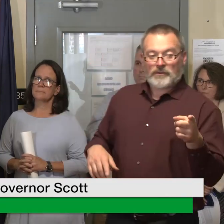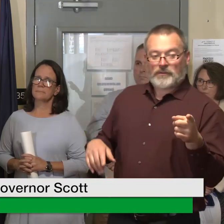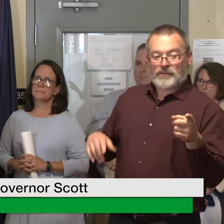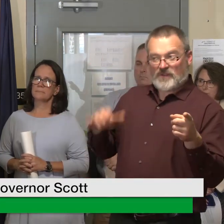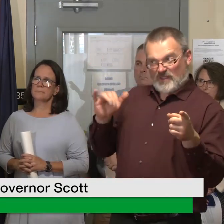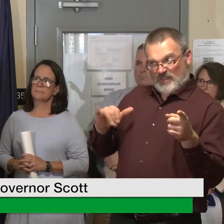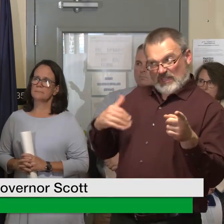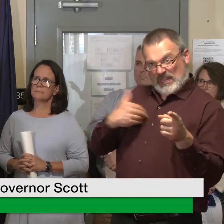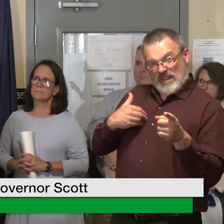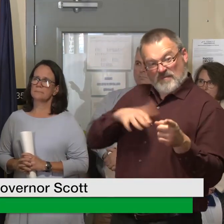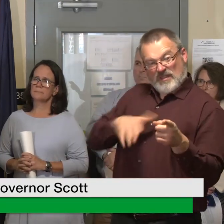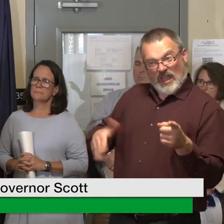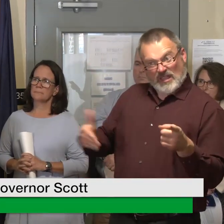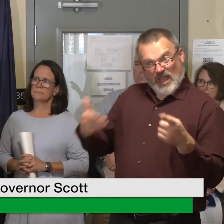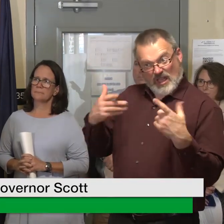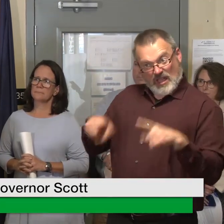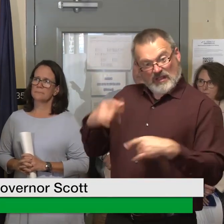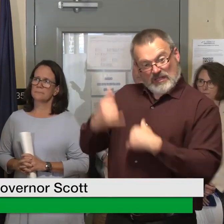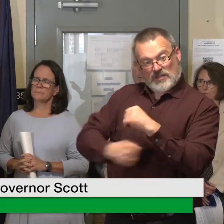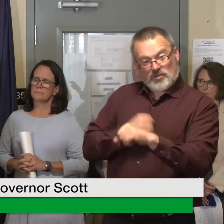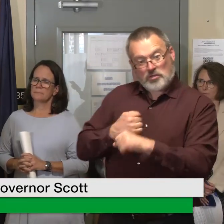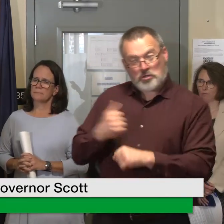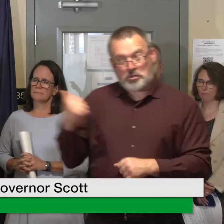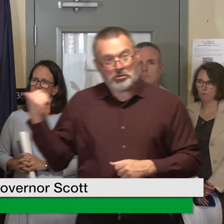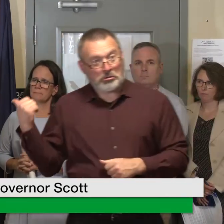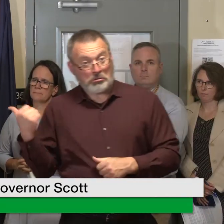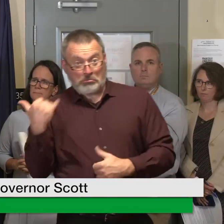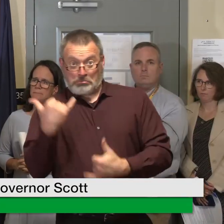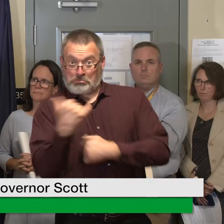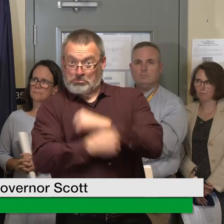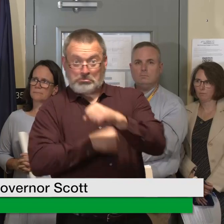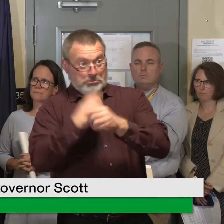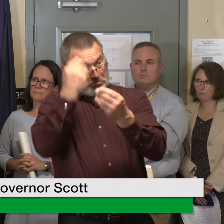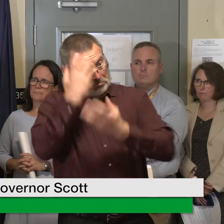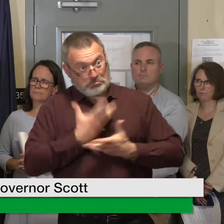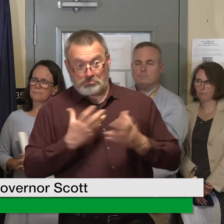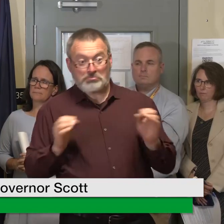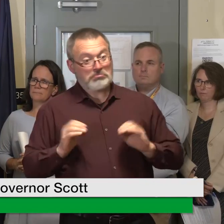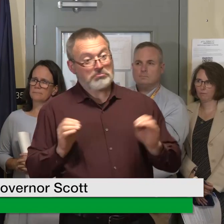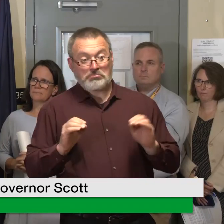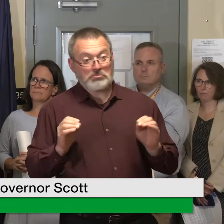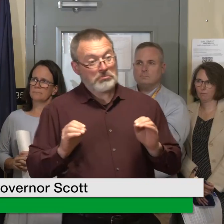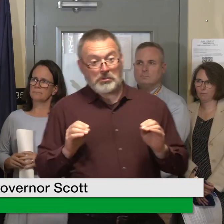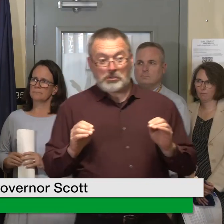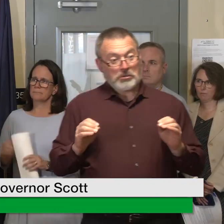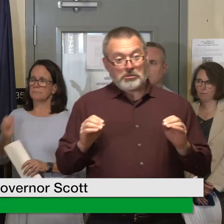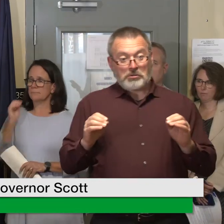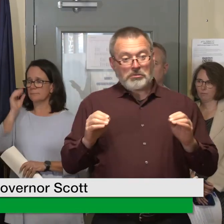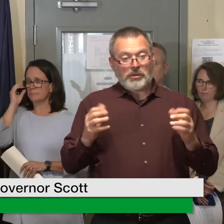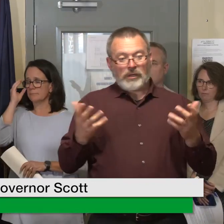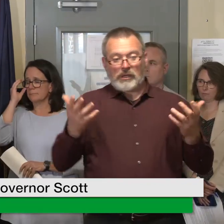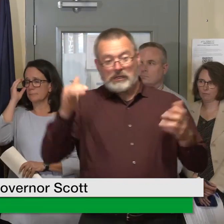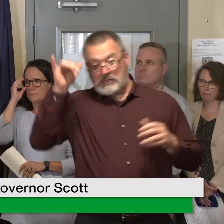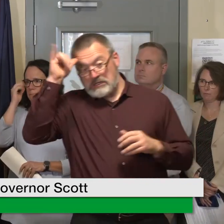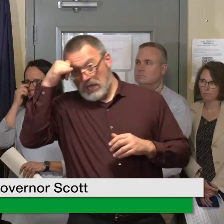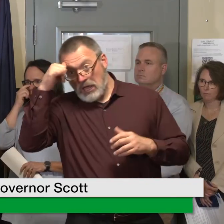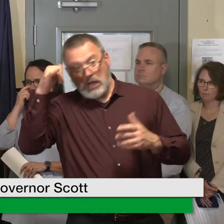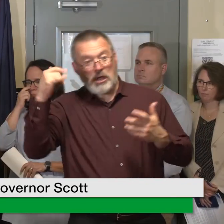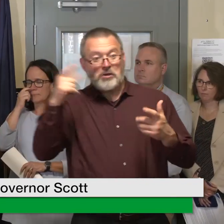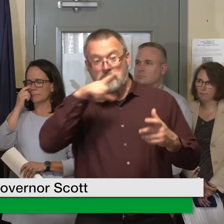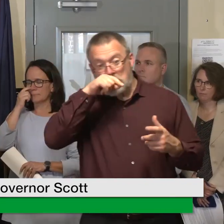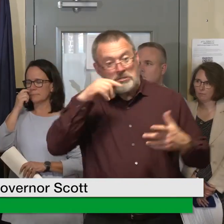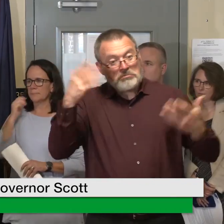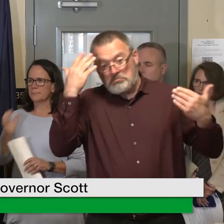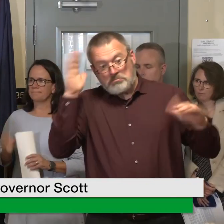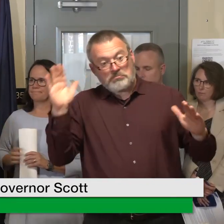that happened? We have not heard of any livestock deaths at the agency. There could have been,